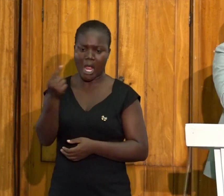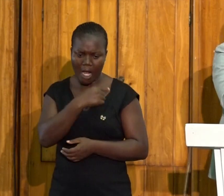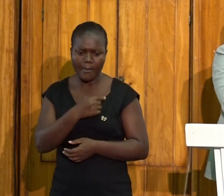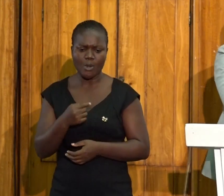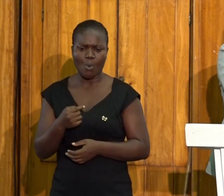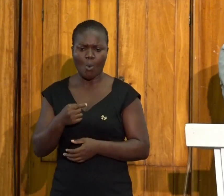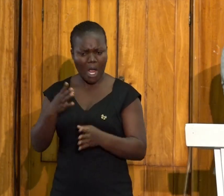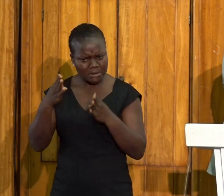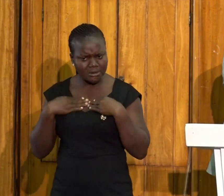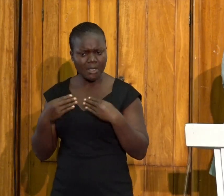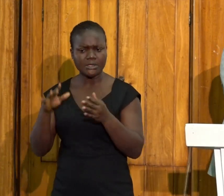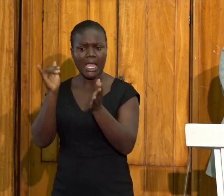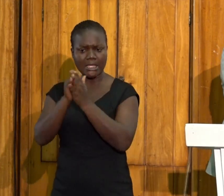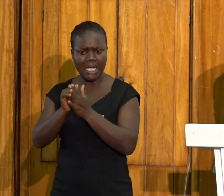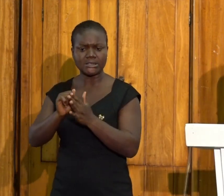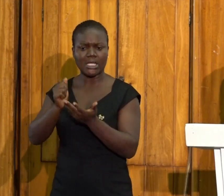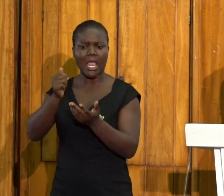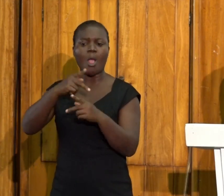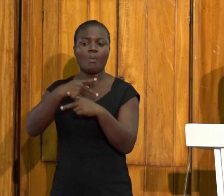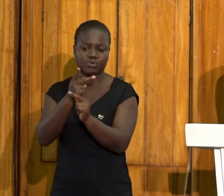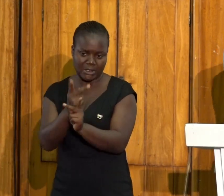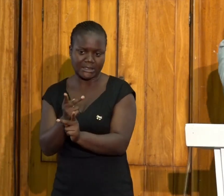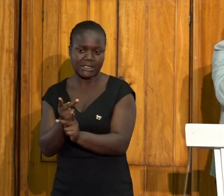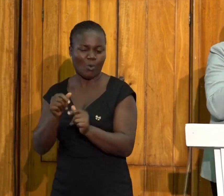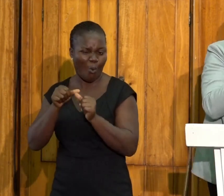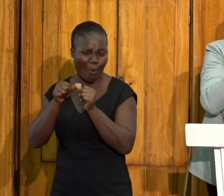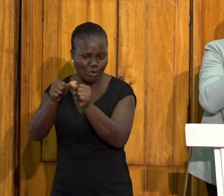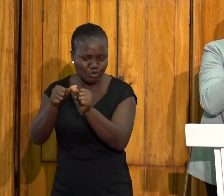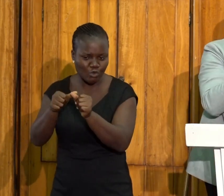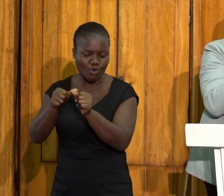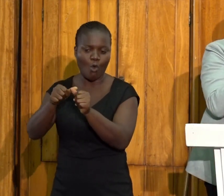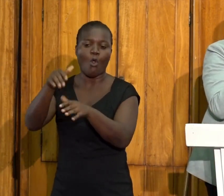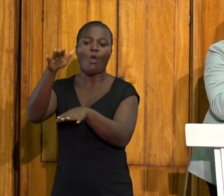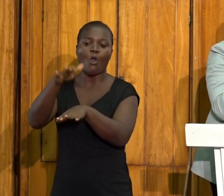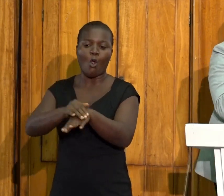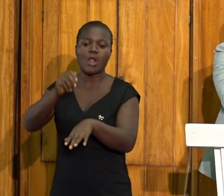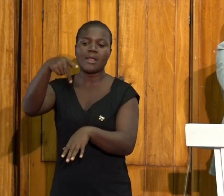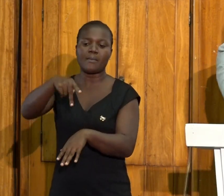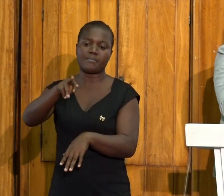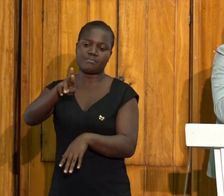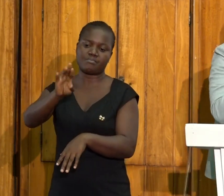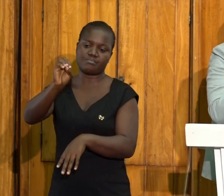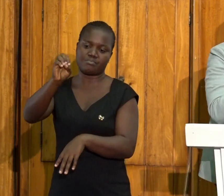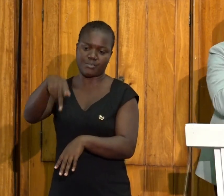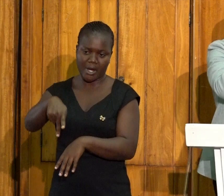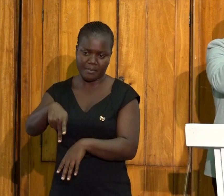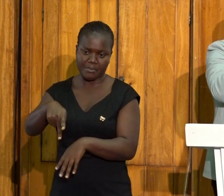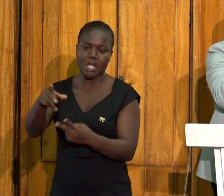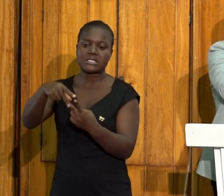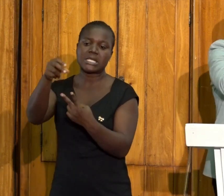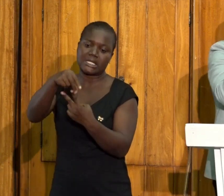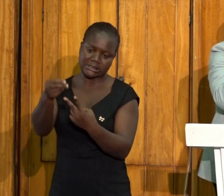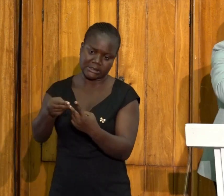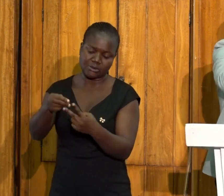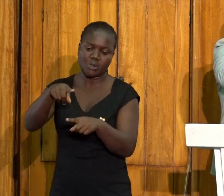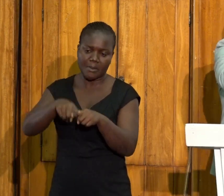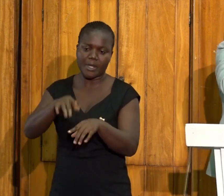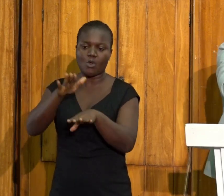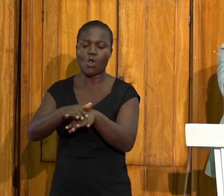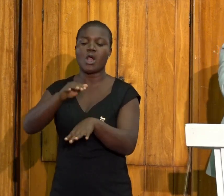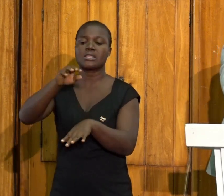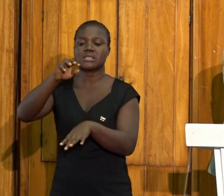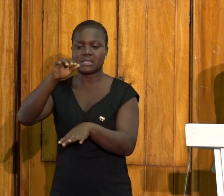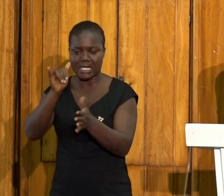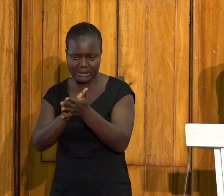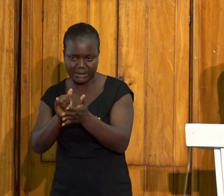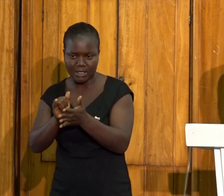product, which means they will conceive on PrEP. Some are starting the PrEP option. So based on that, we are actually grouping